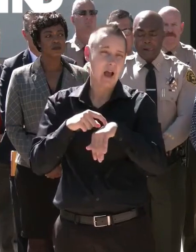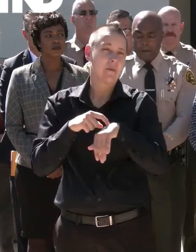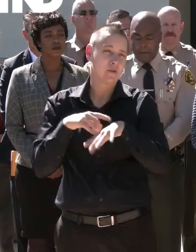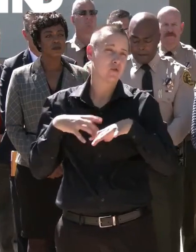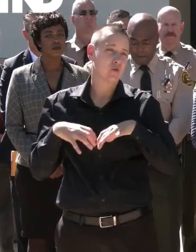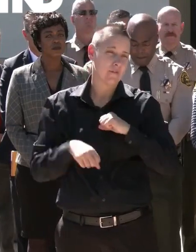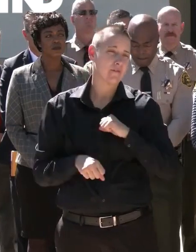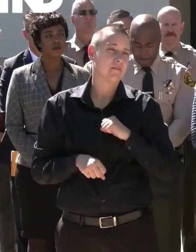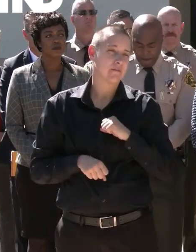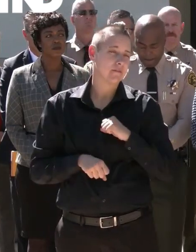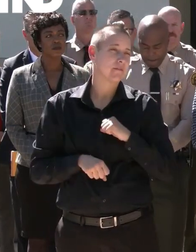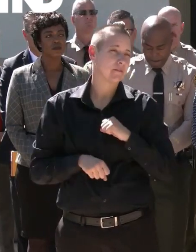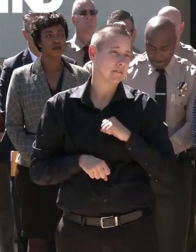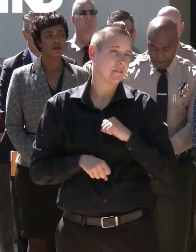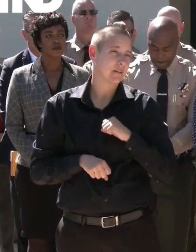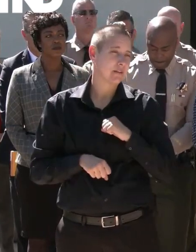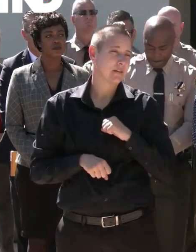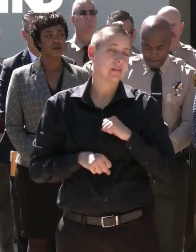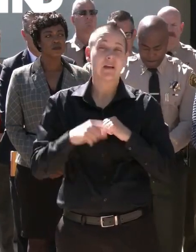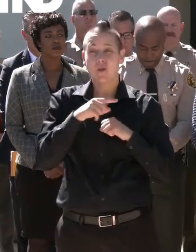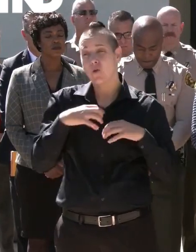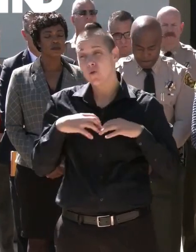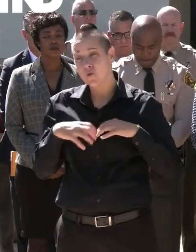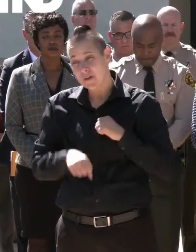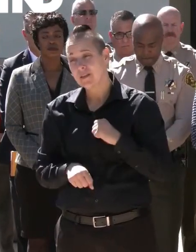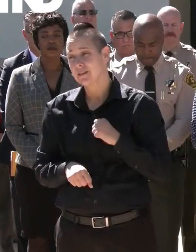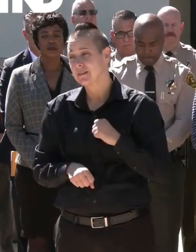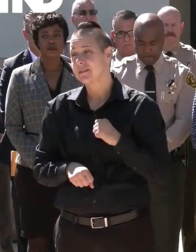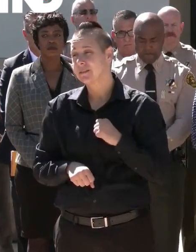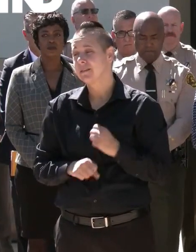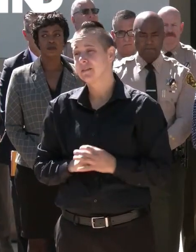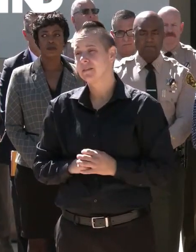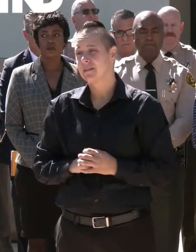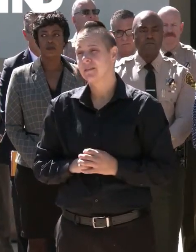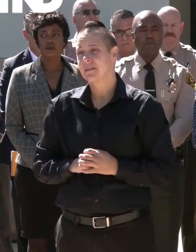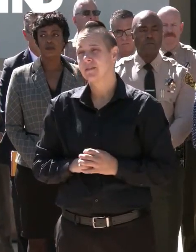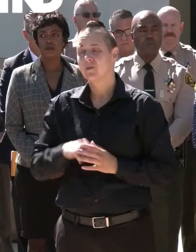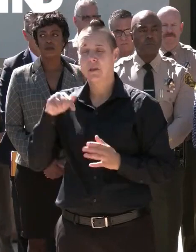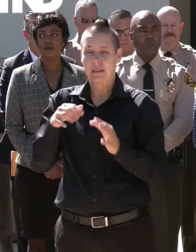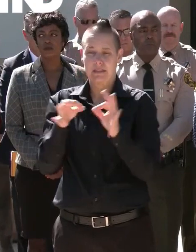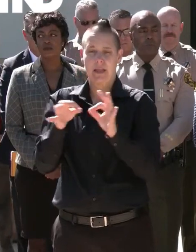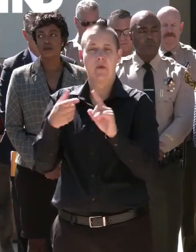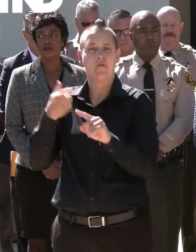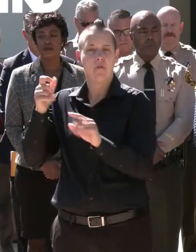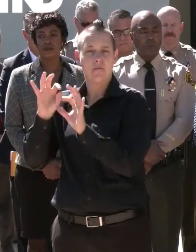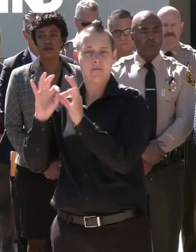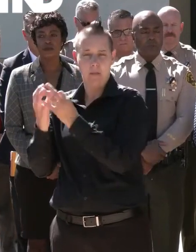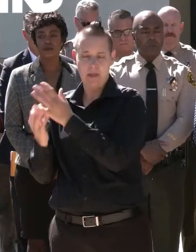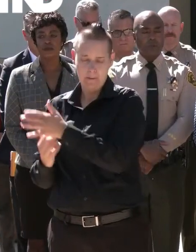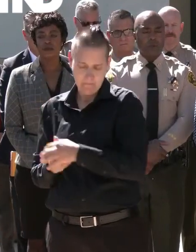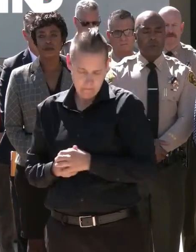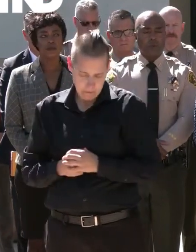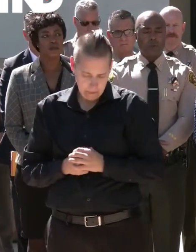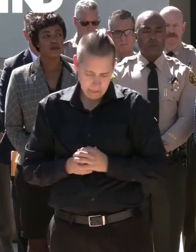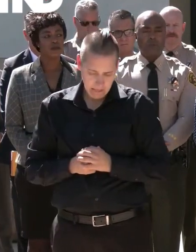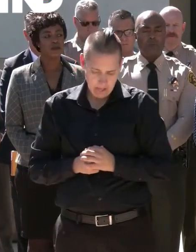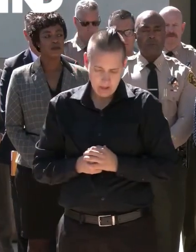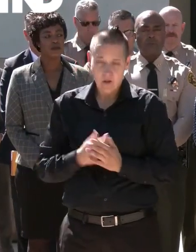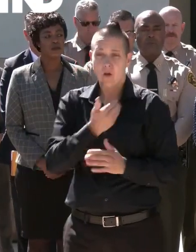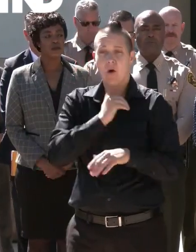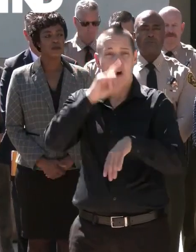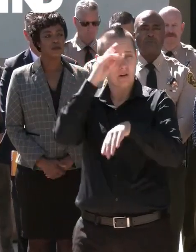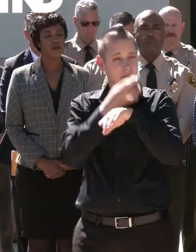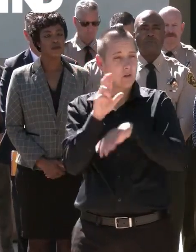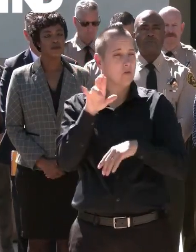grieve. And they're grieving. This is a statement from the family. Our